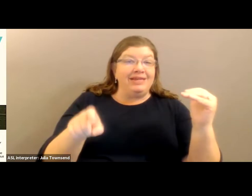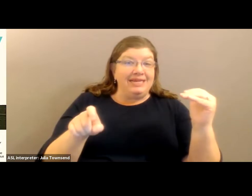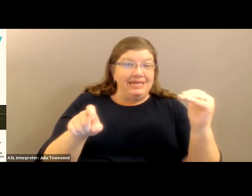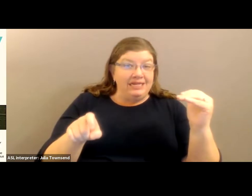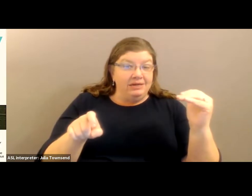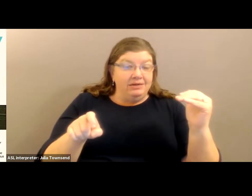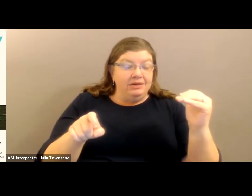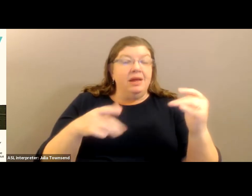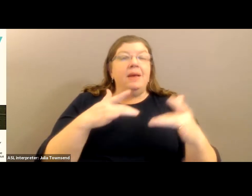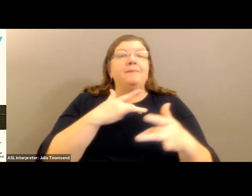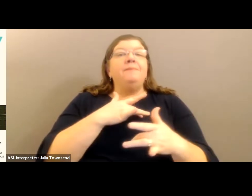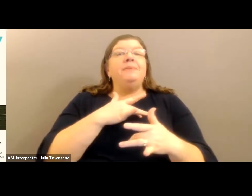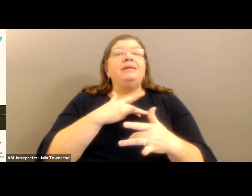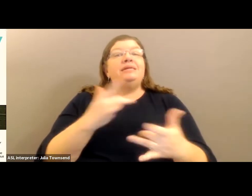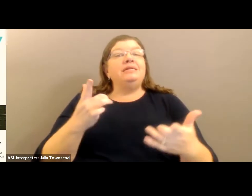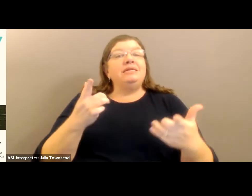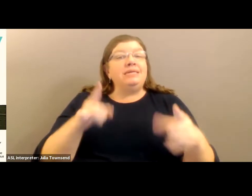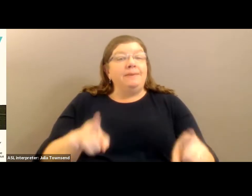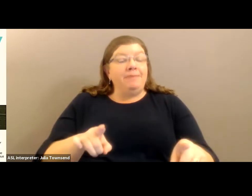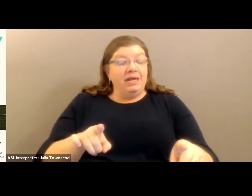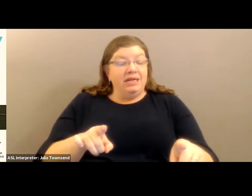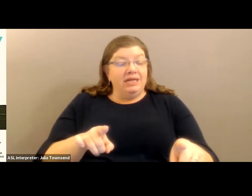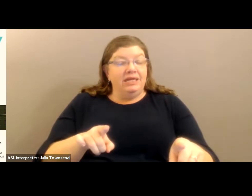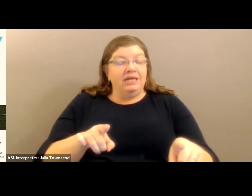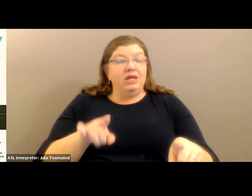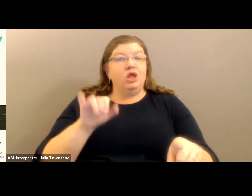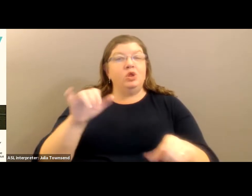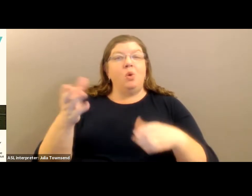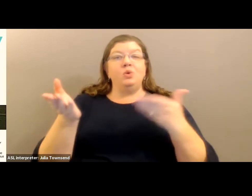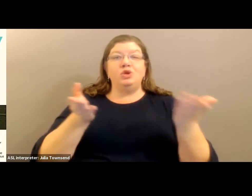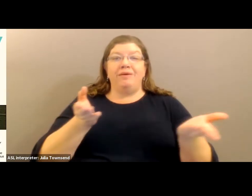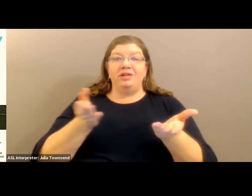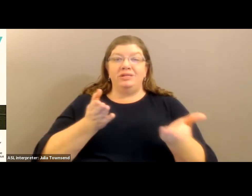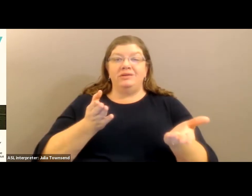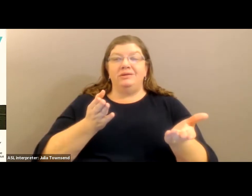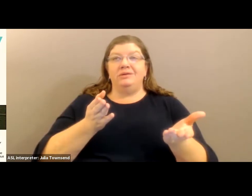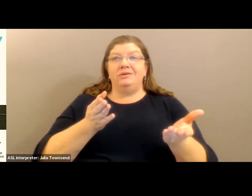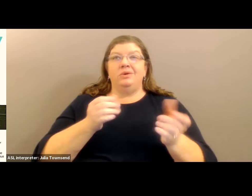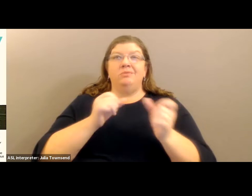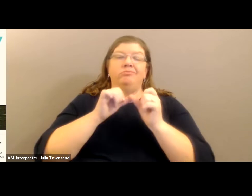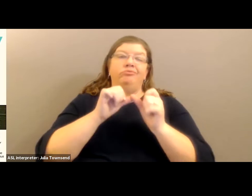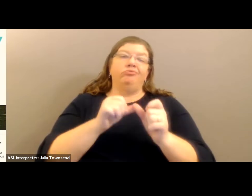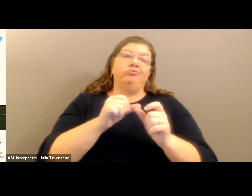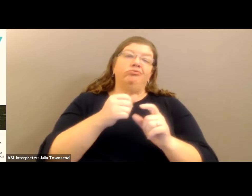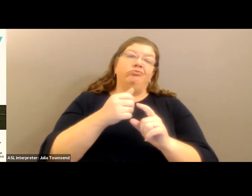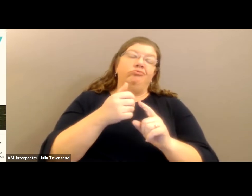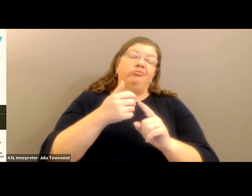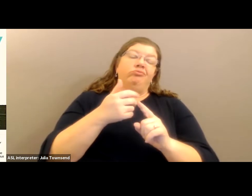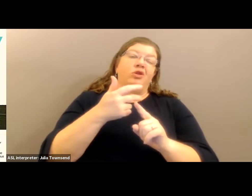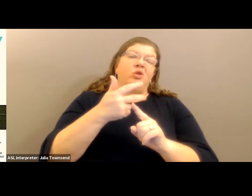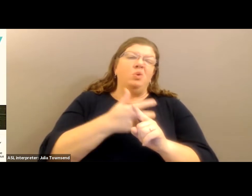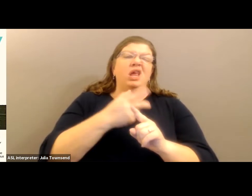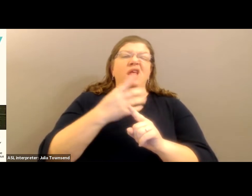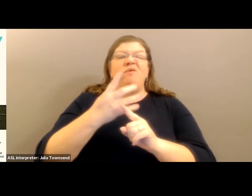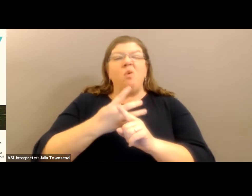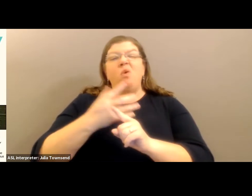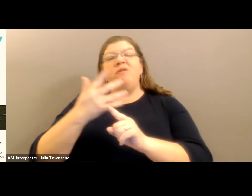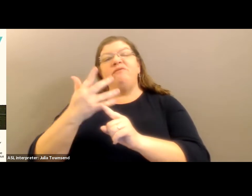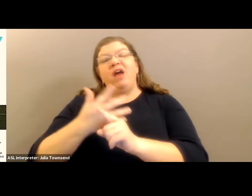but typically those services will run 3, 4, 5 months.